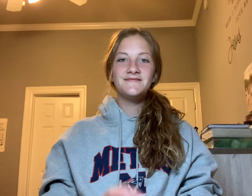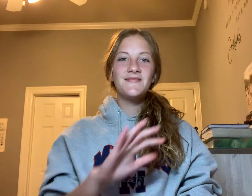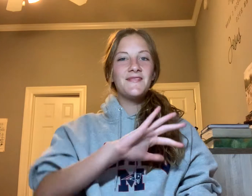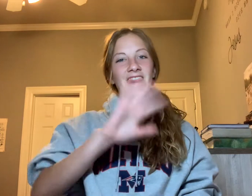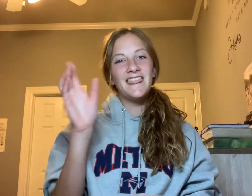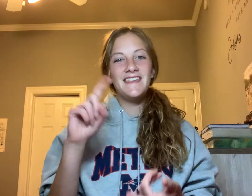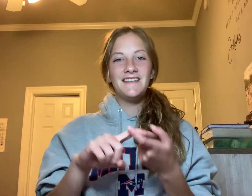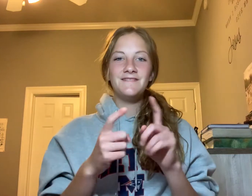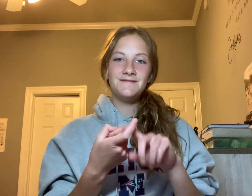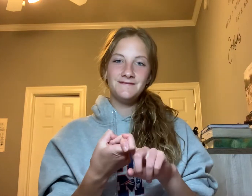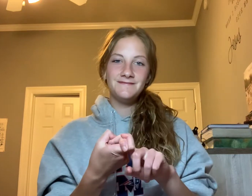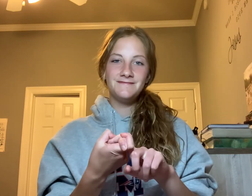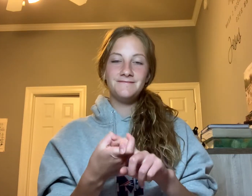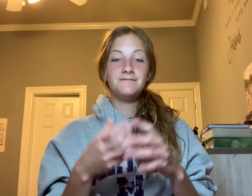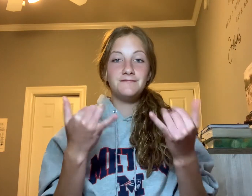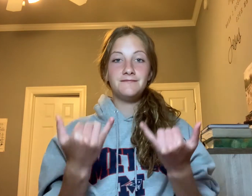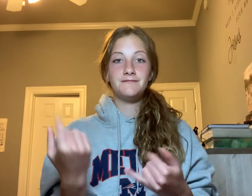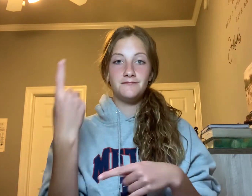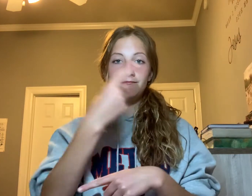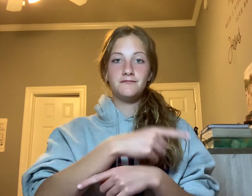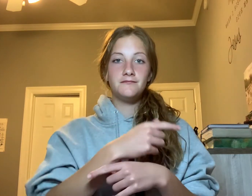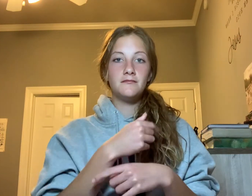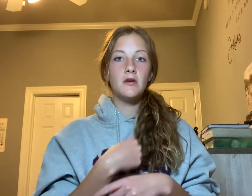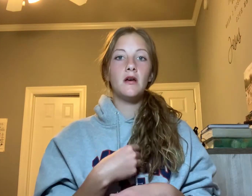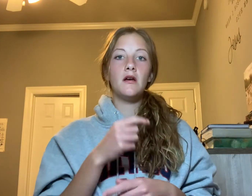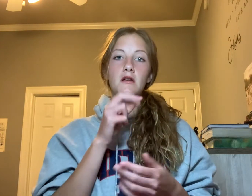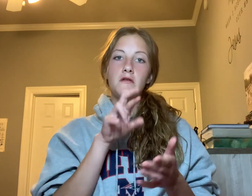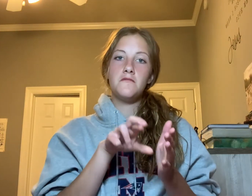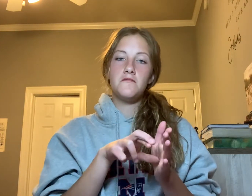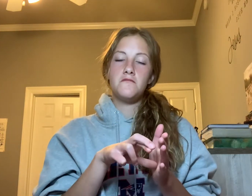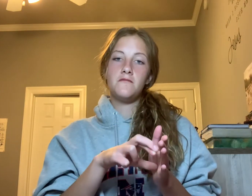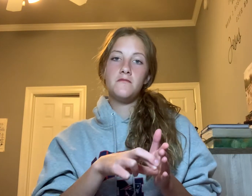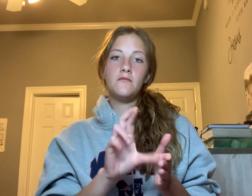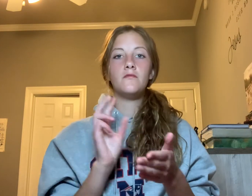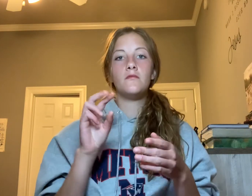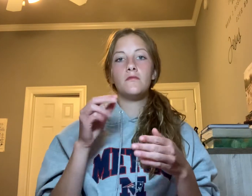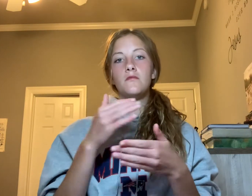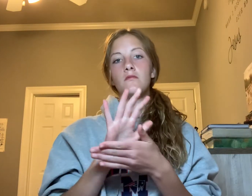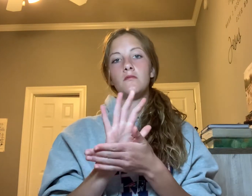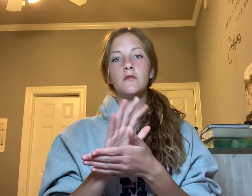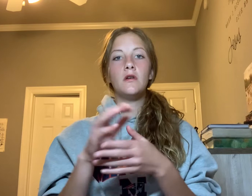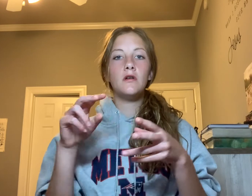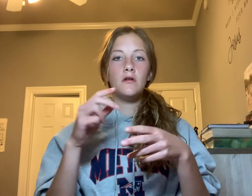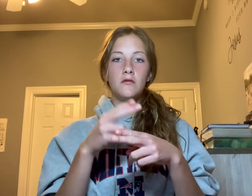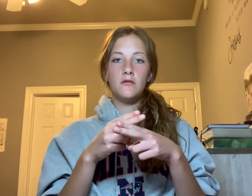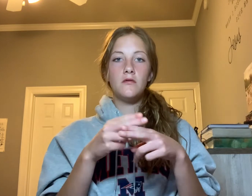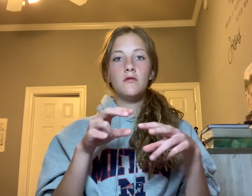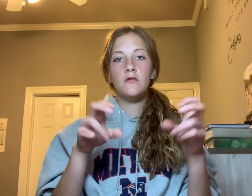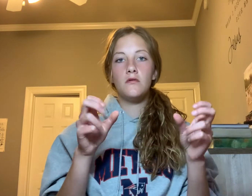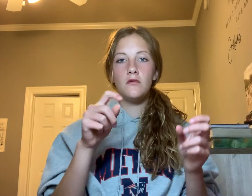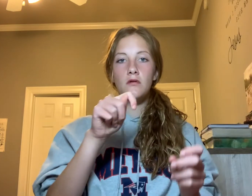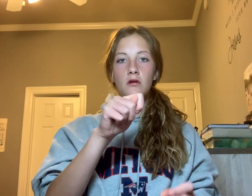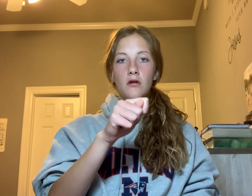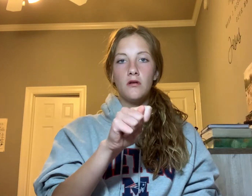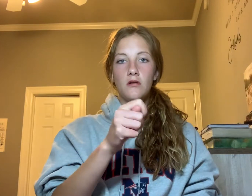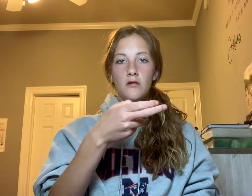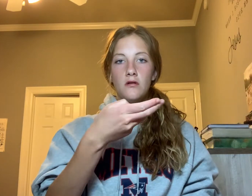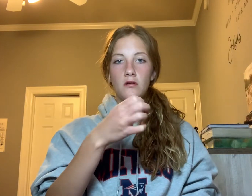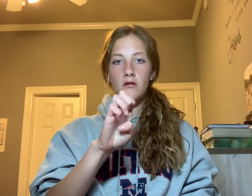Hi friends, today I'm reviewing a movie. The movie is named The Quiet